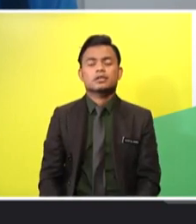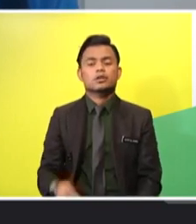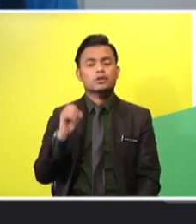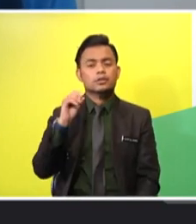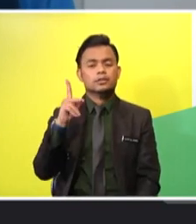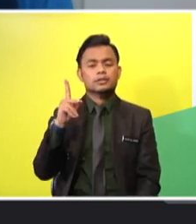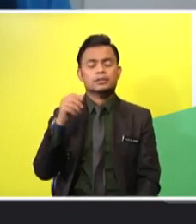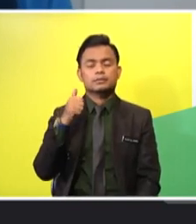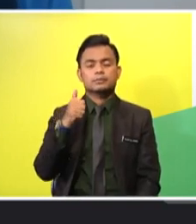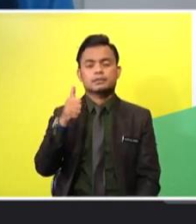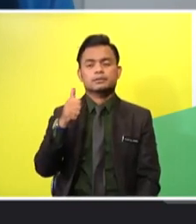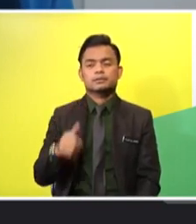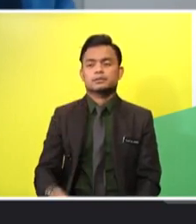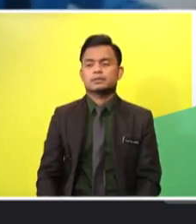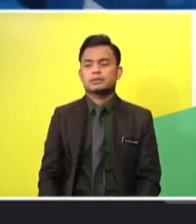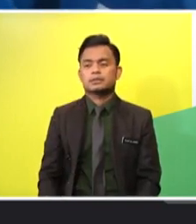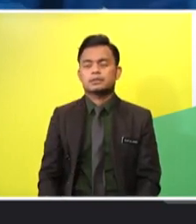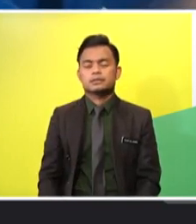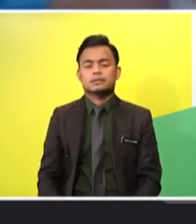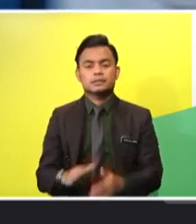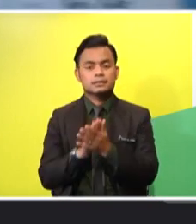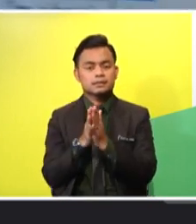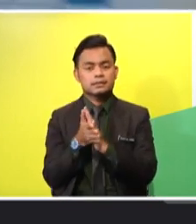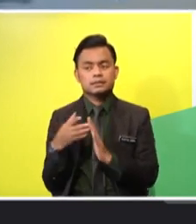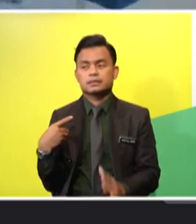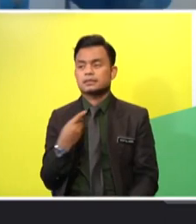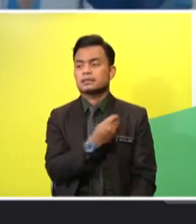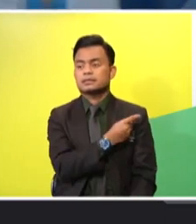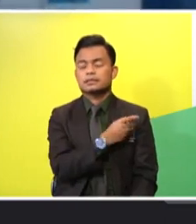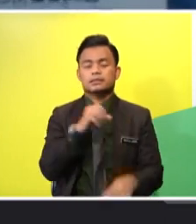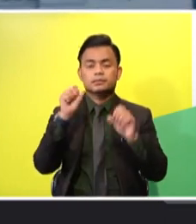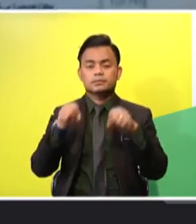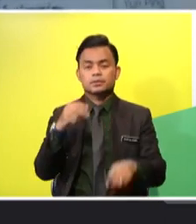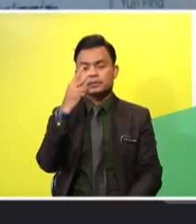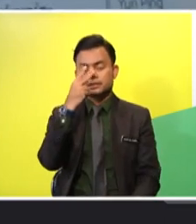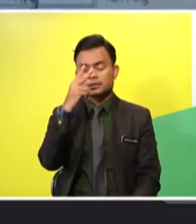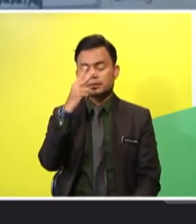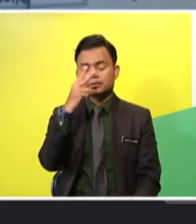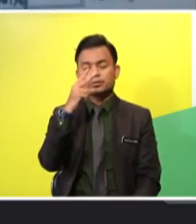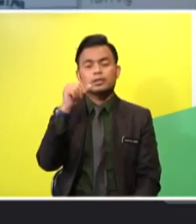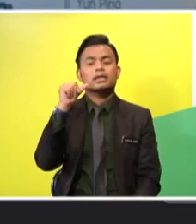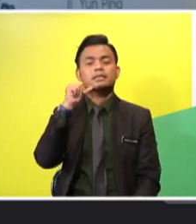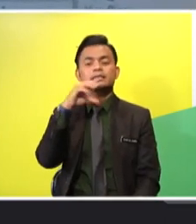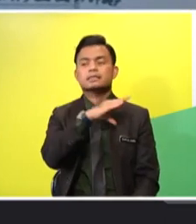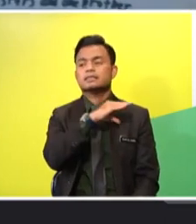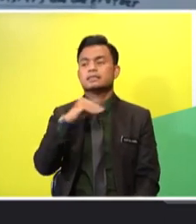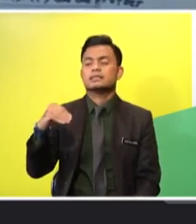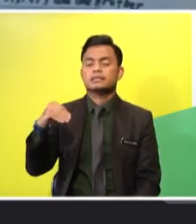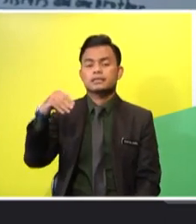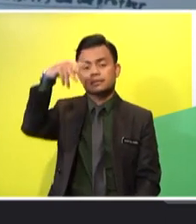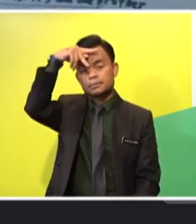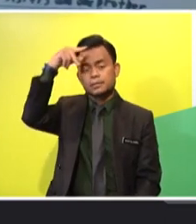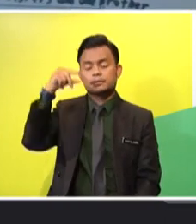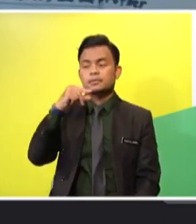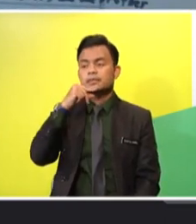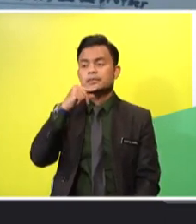Alright, so we can see Anis is showing her list and then Ping Ping as well.